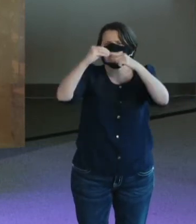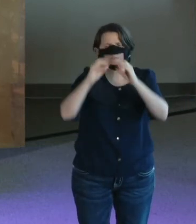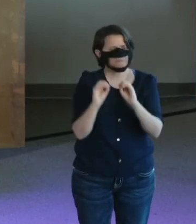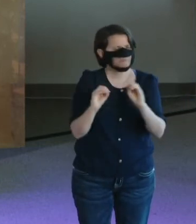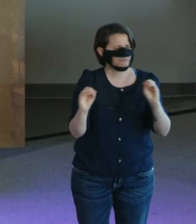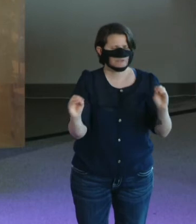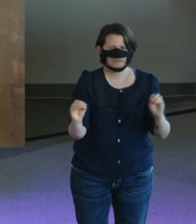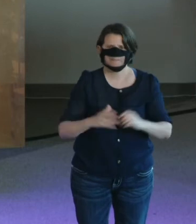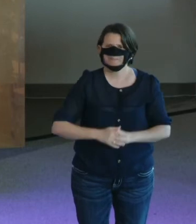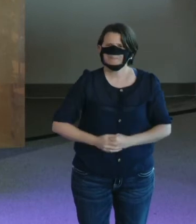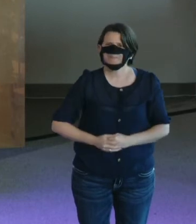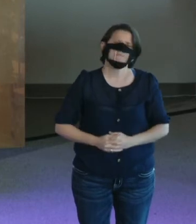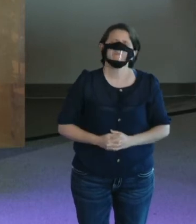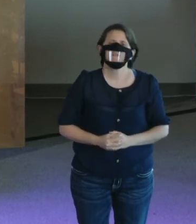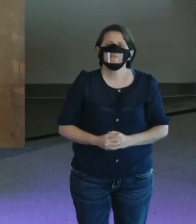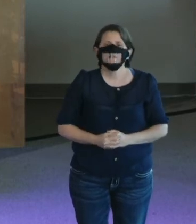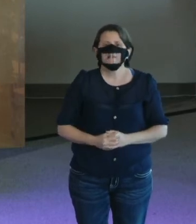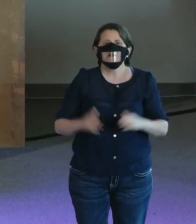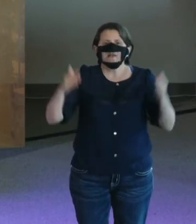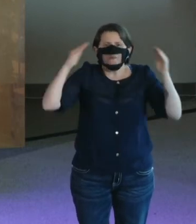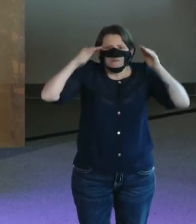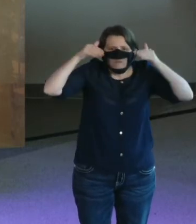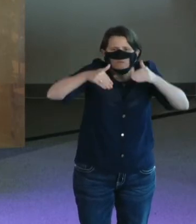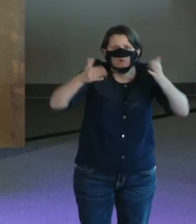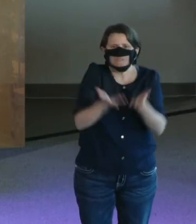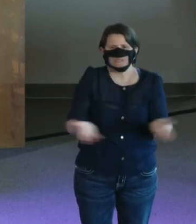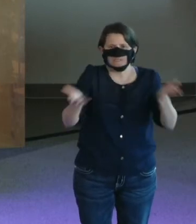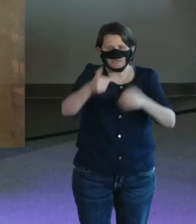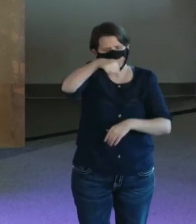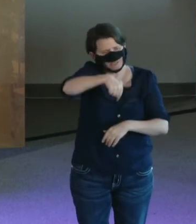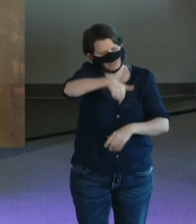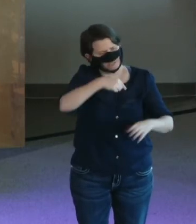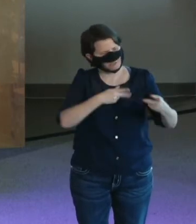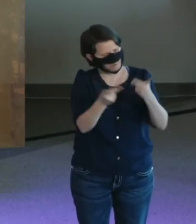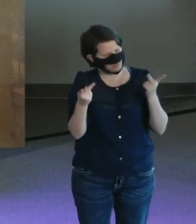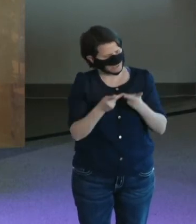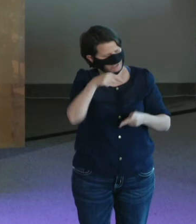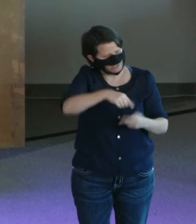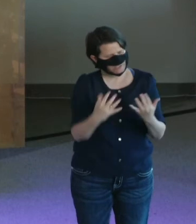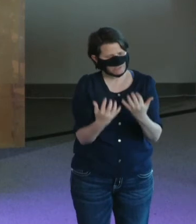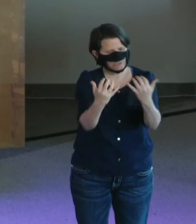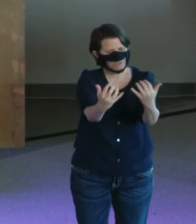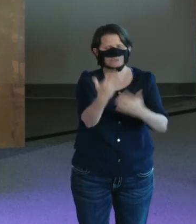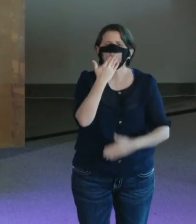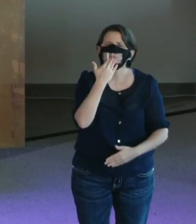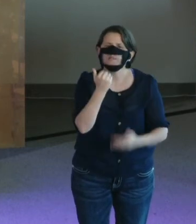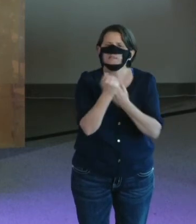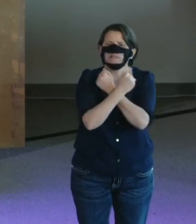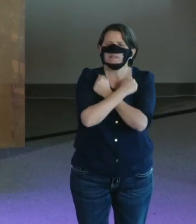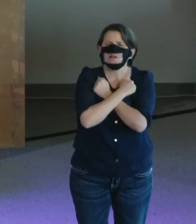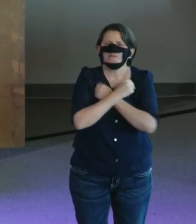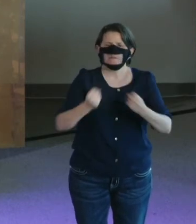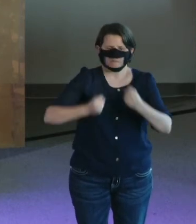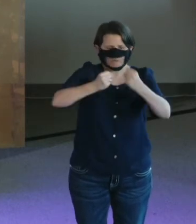And as we bring our focus down to this congregation, we say, sweet, loving, powerful Spirit, we set the